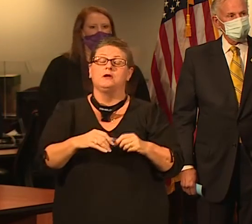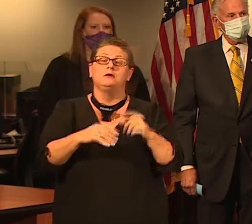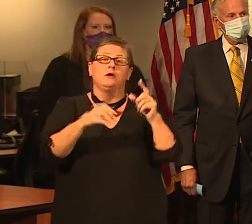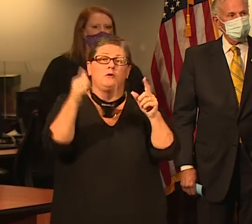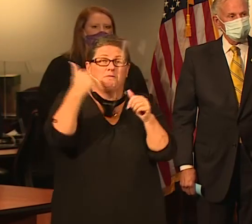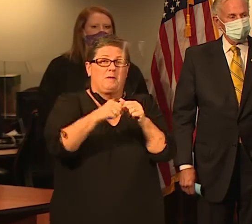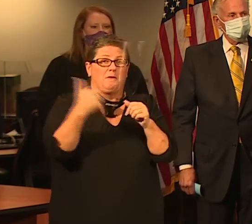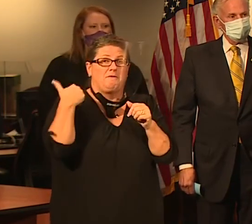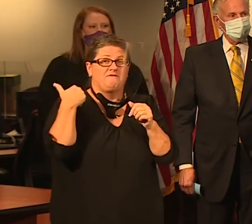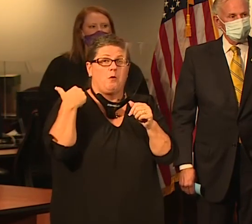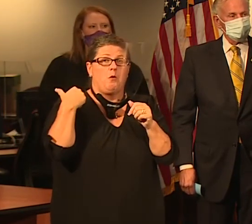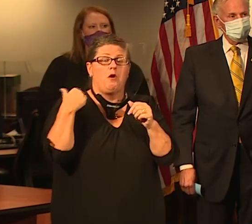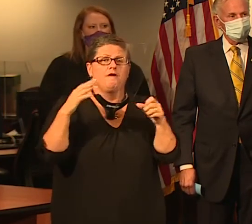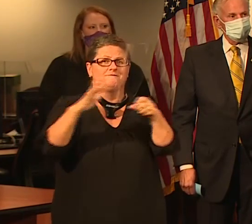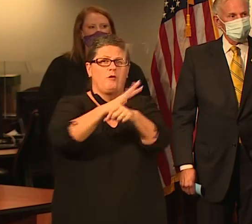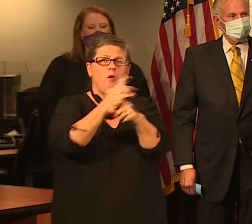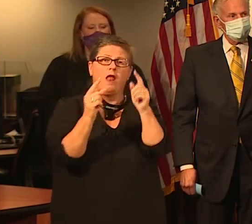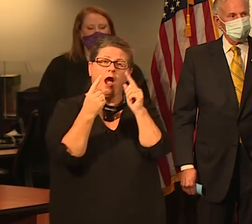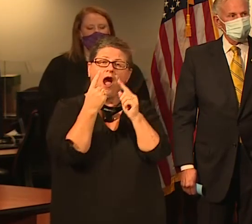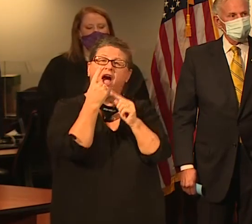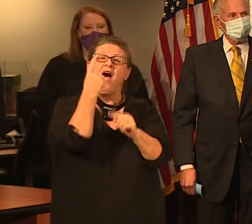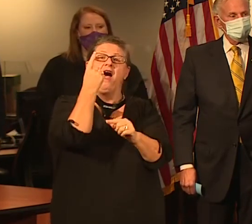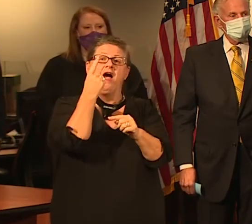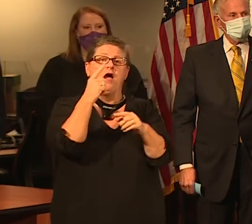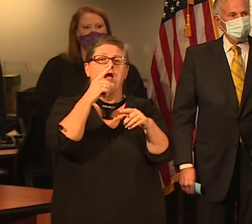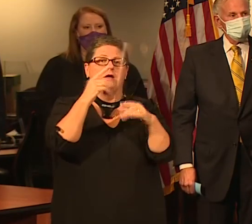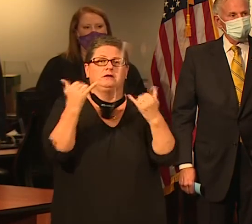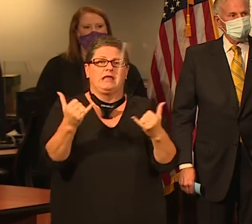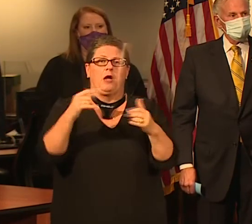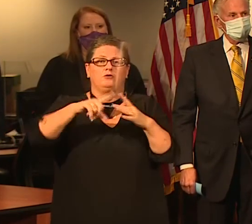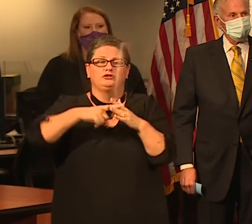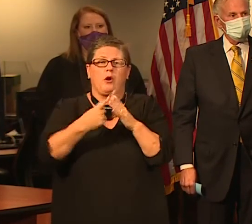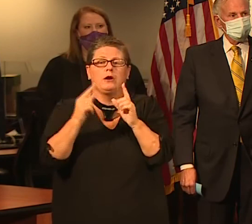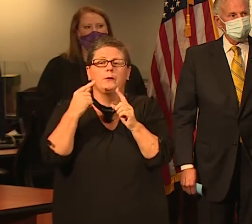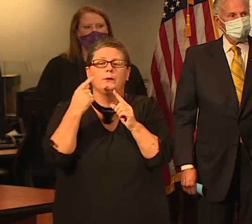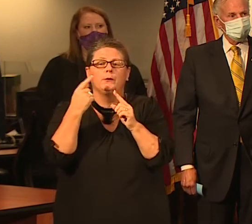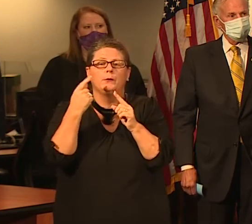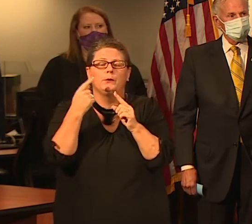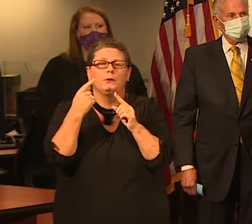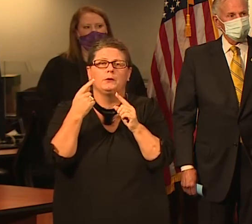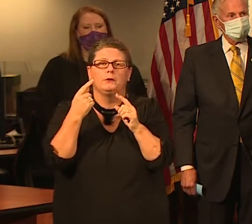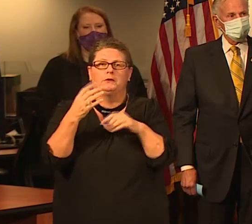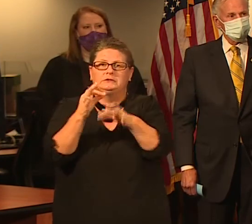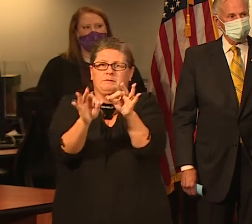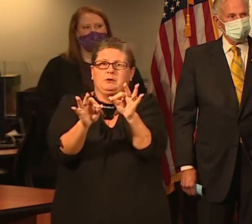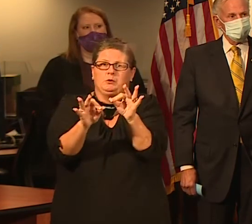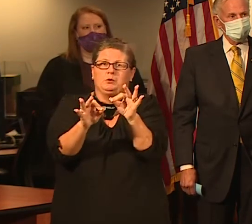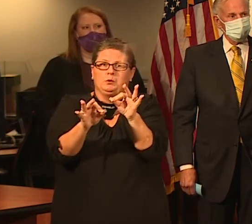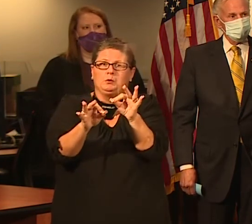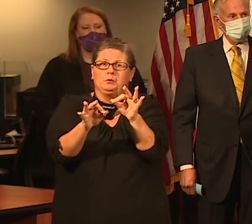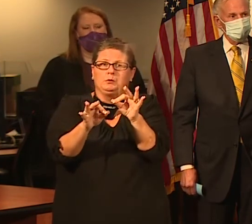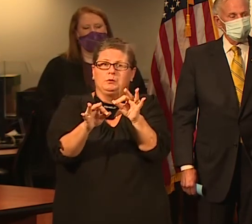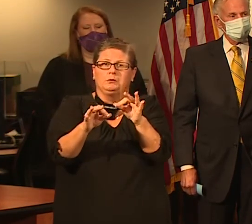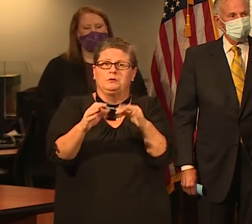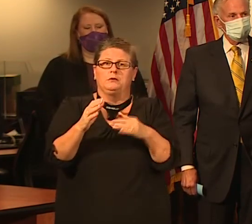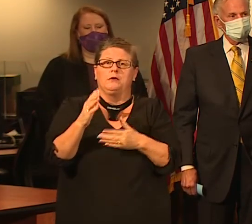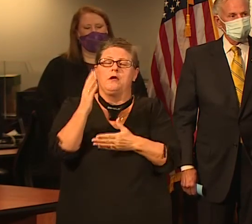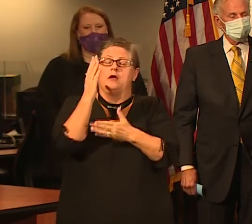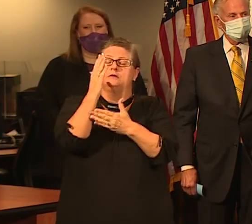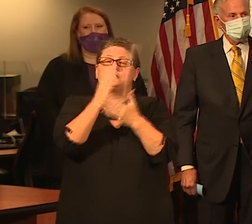cavity but lower in the nasal cavity. So, the times of those painful tests, or not painful but uncomfortable